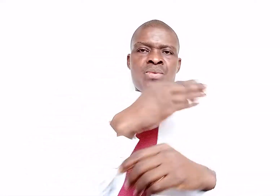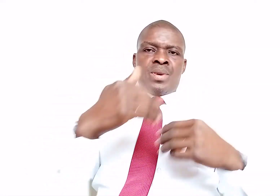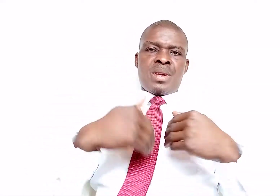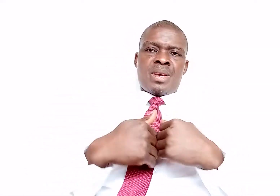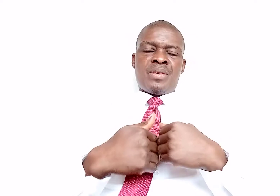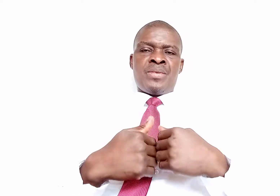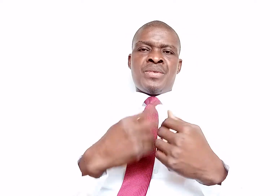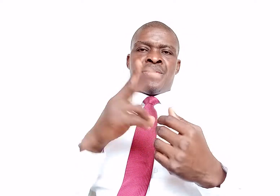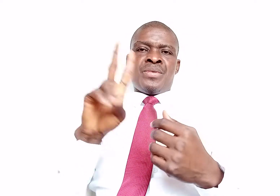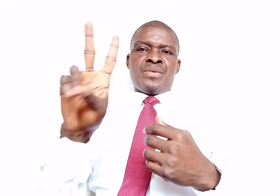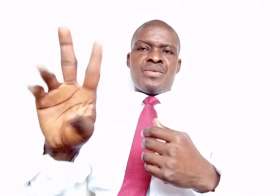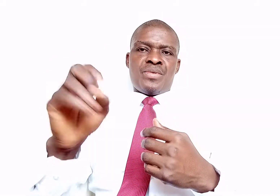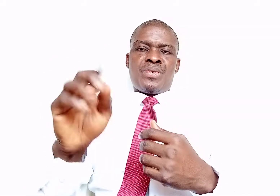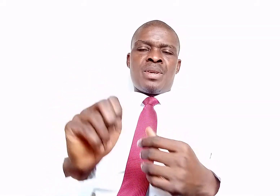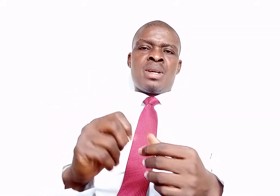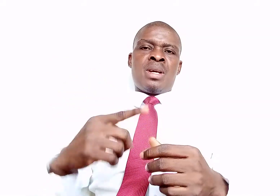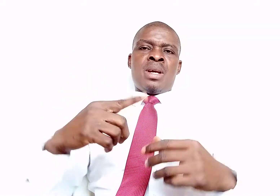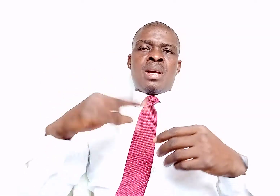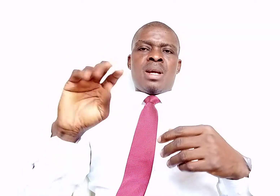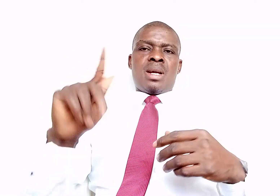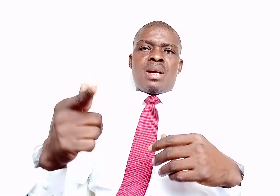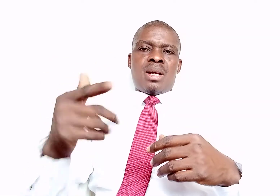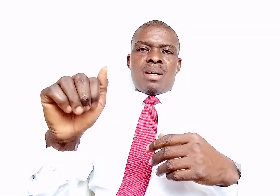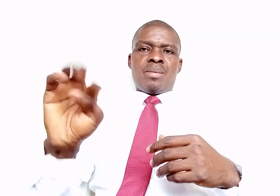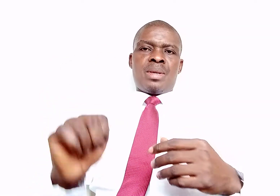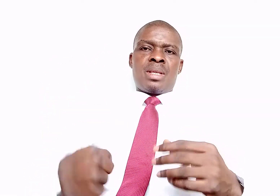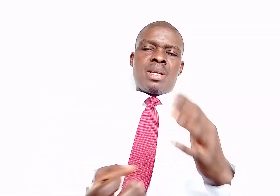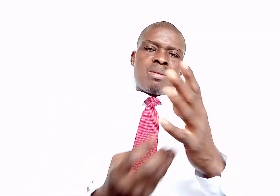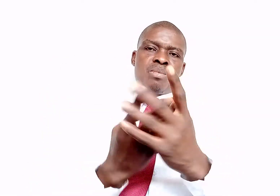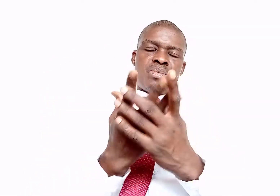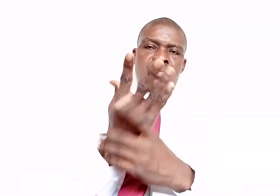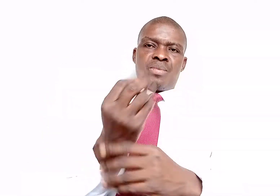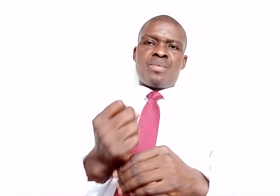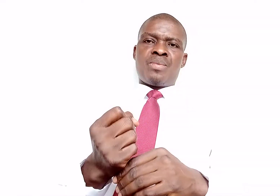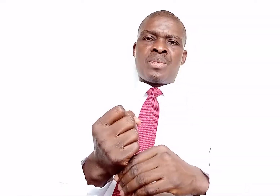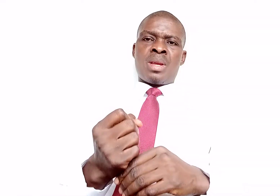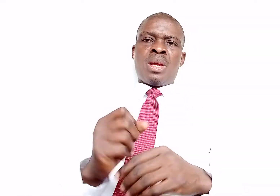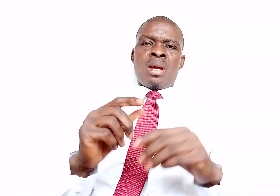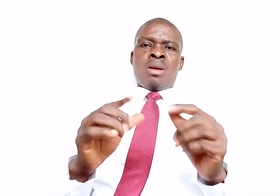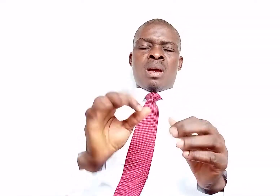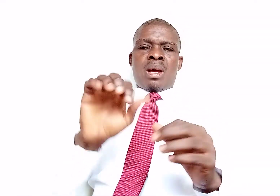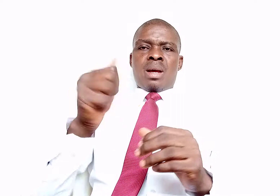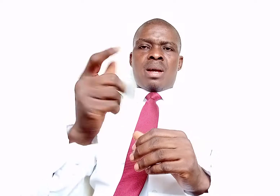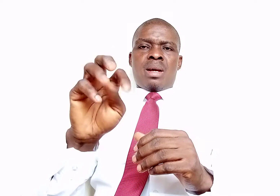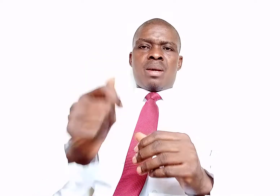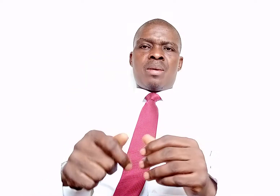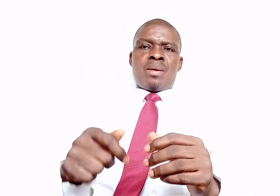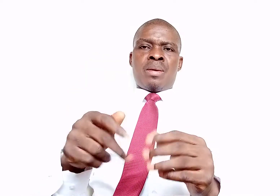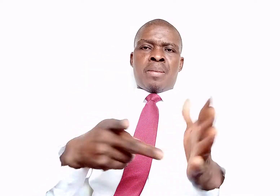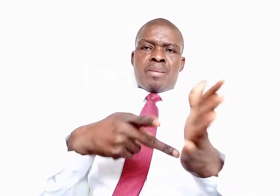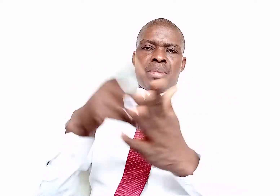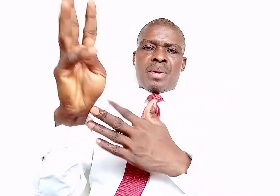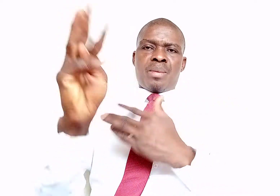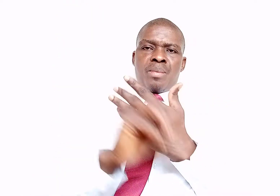funnel, garment, improvement, argument, pavement,